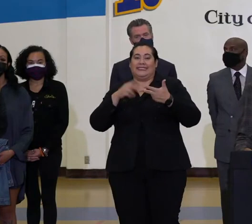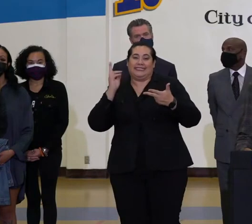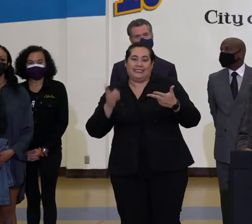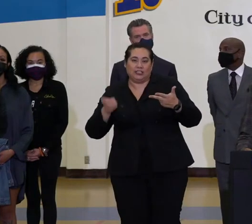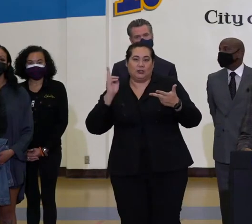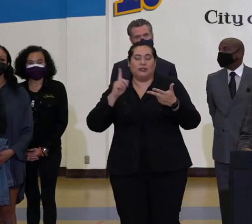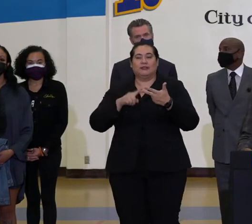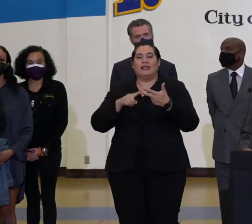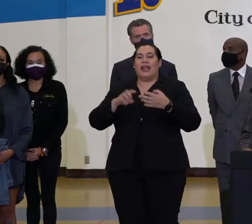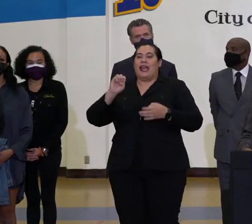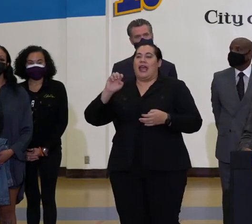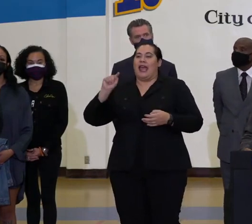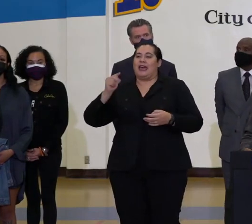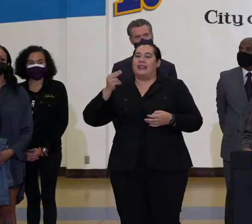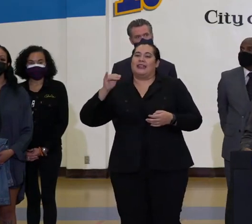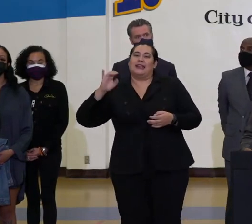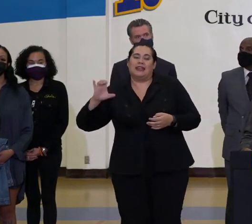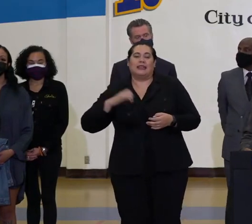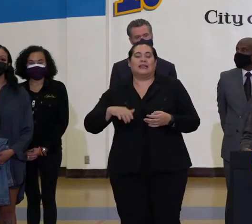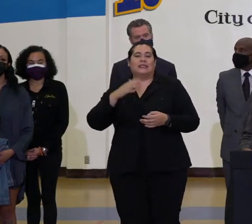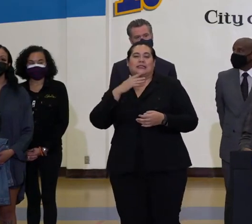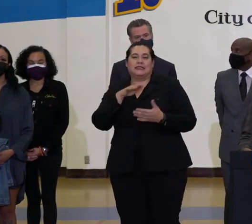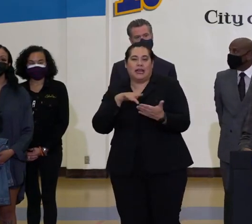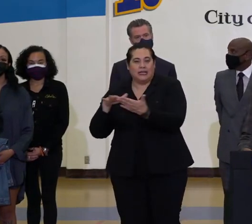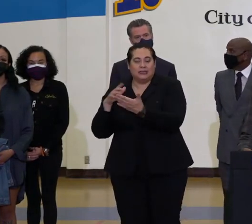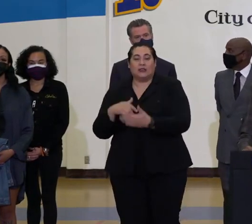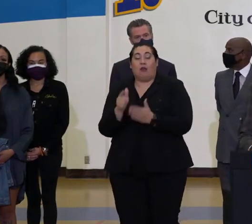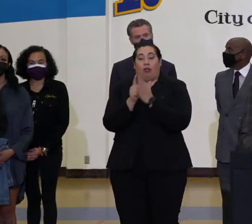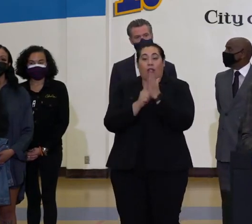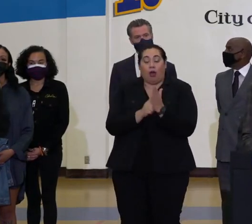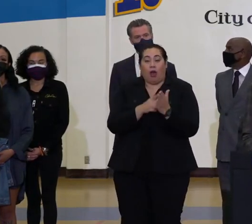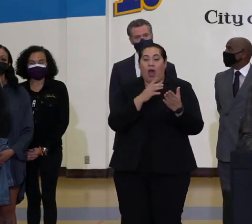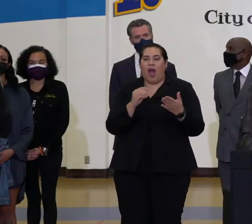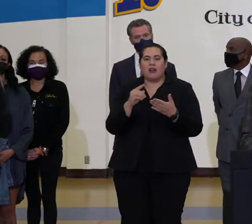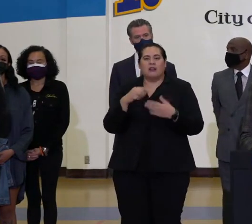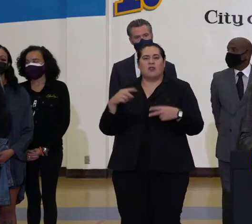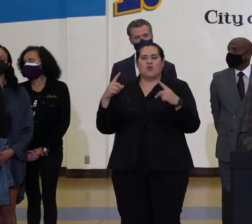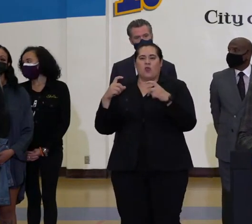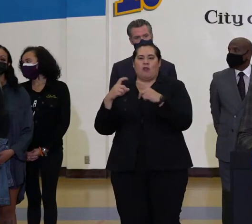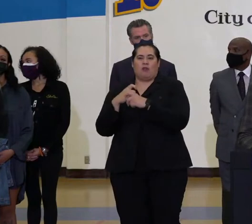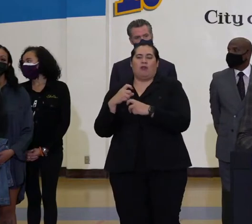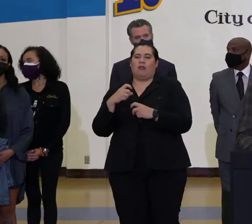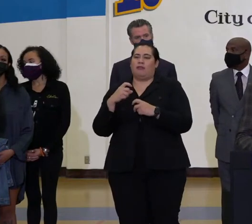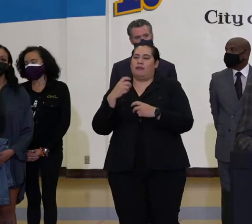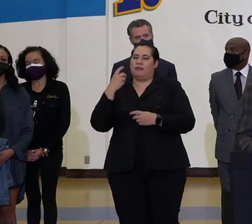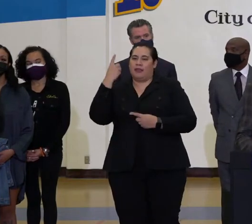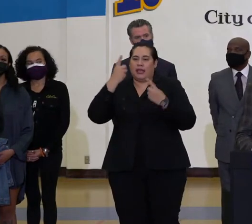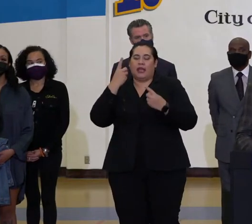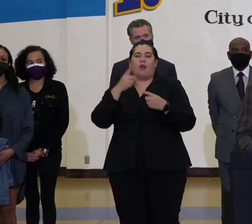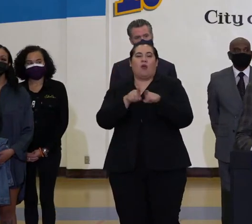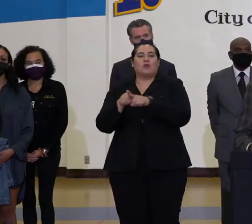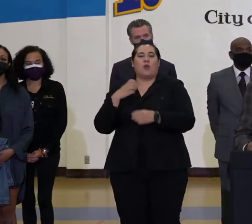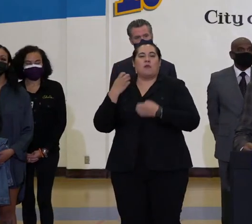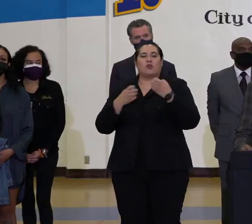history, ethnic studies, law, and those in critical thinking and emotional